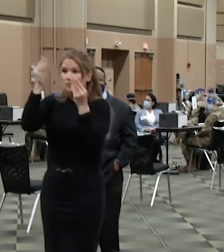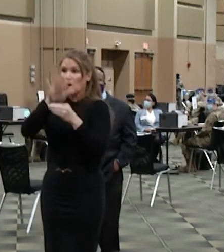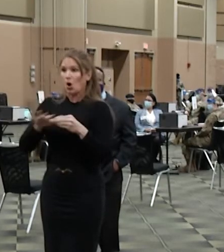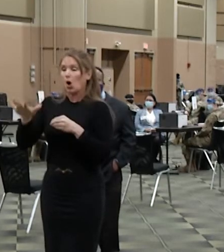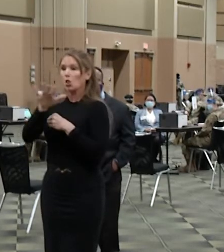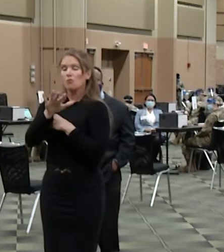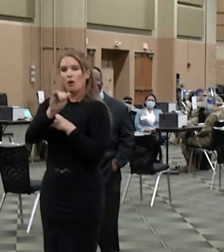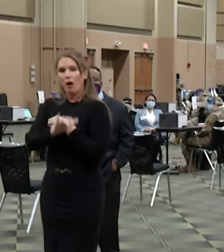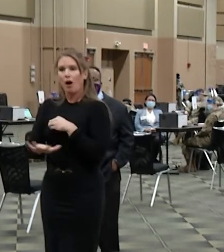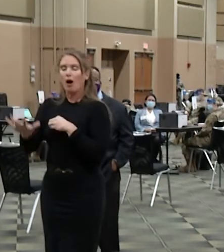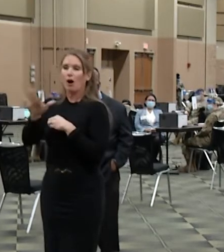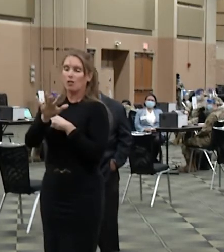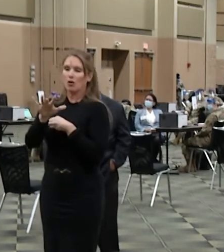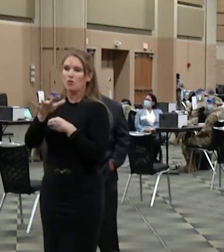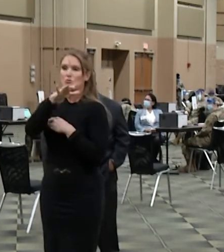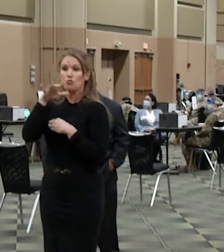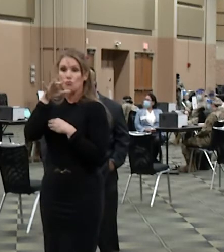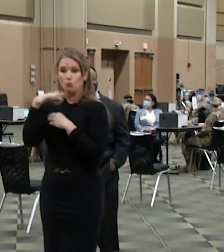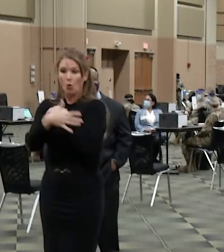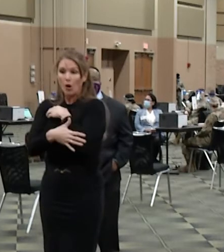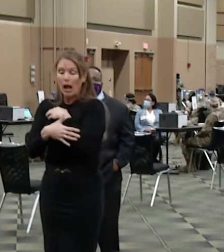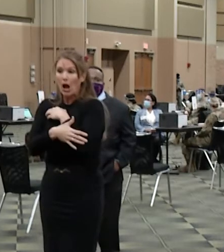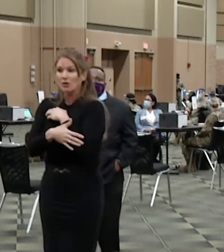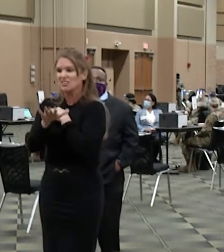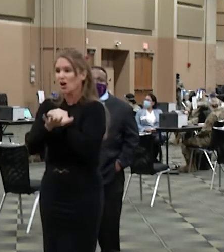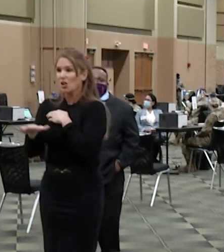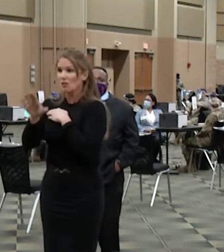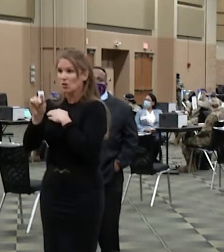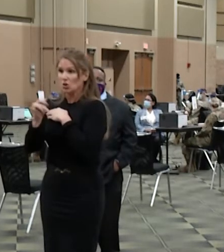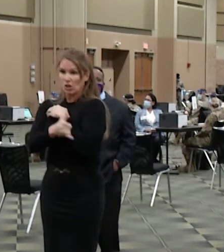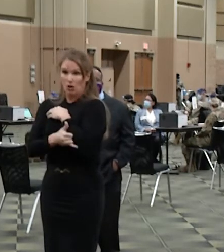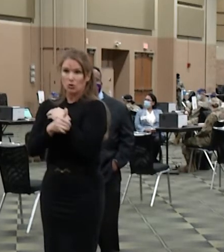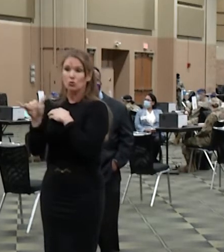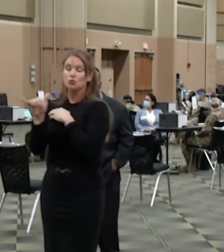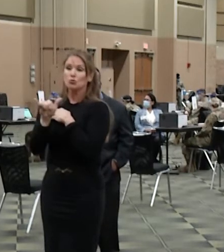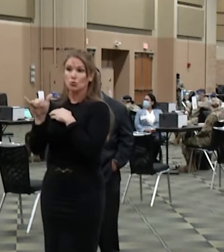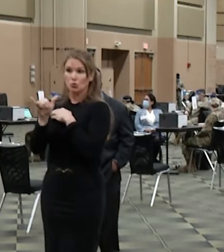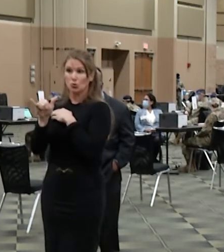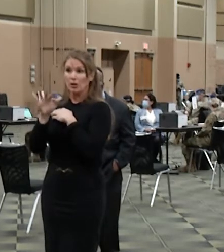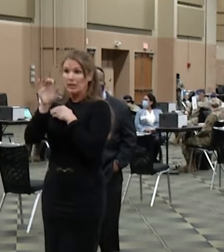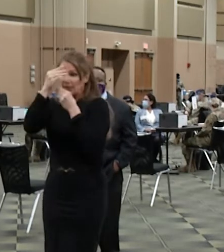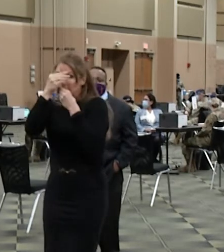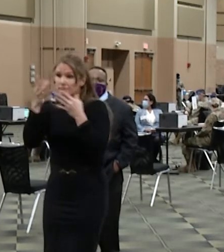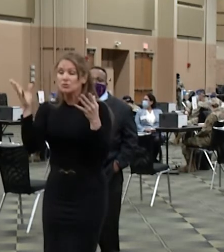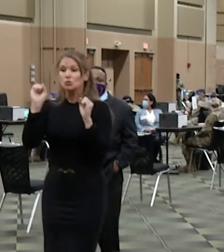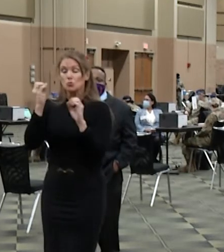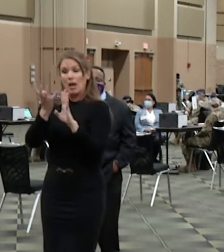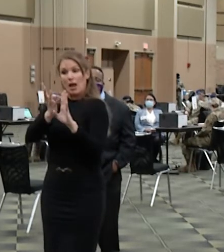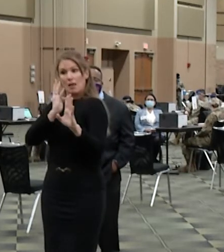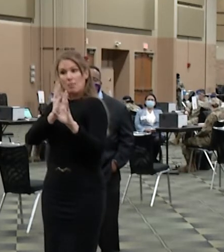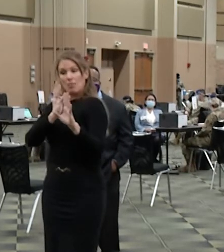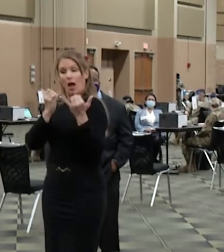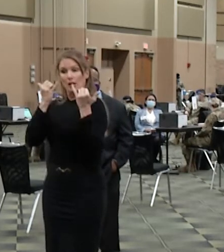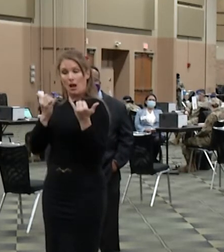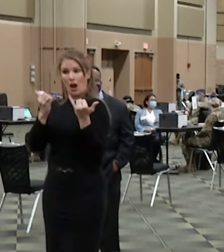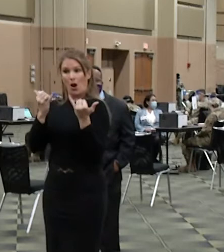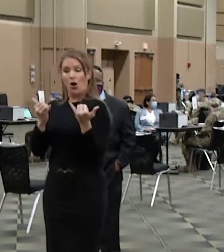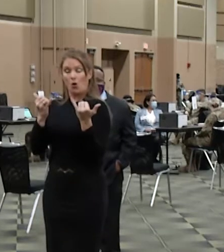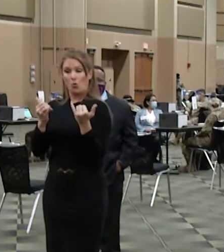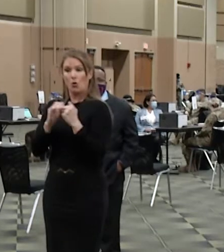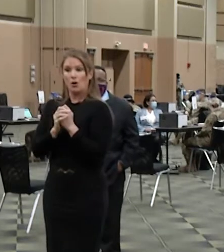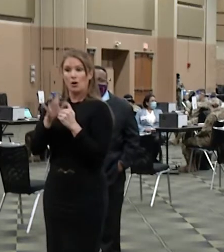across all the rural counties as well as across Cook County that they can get in line now. They can